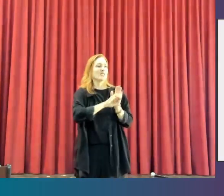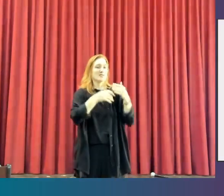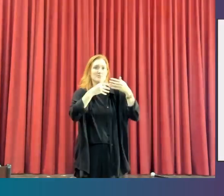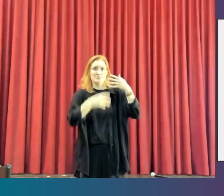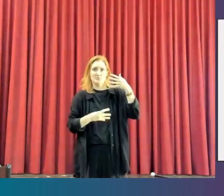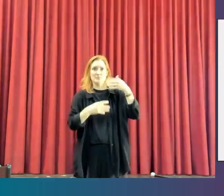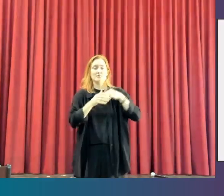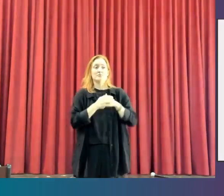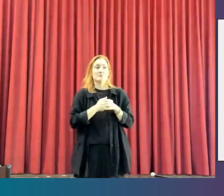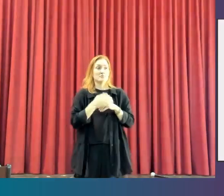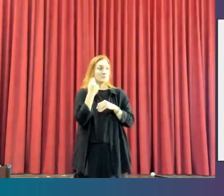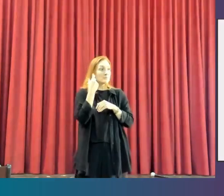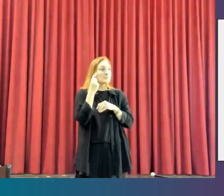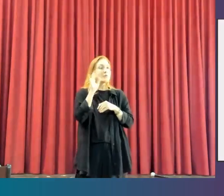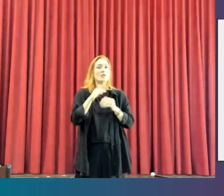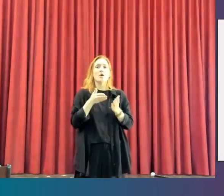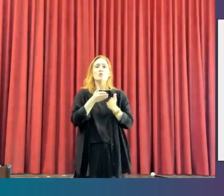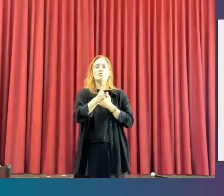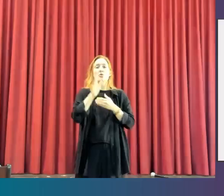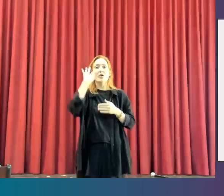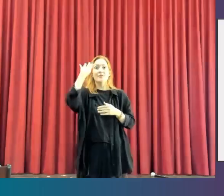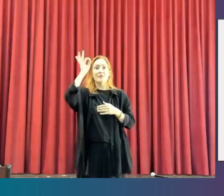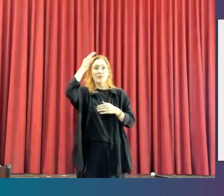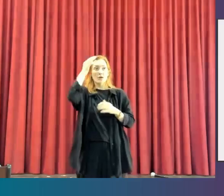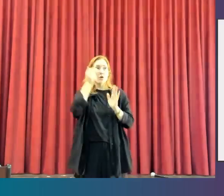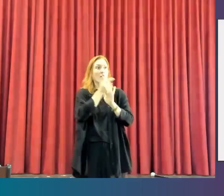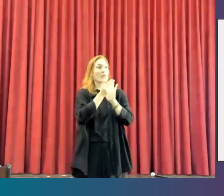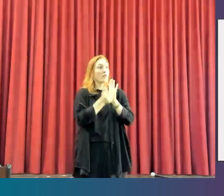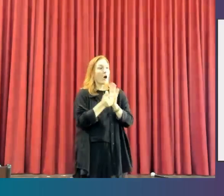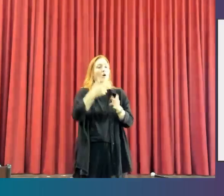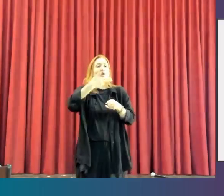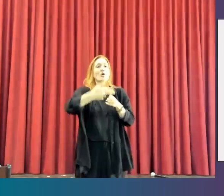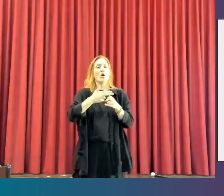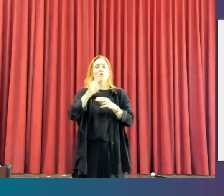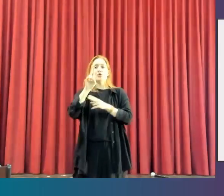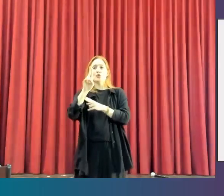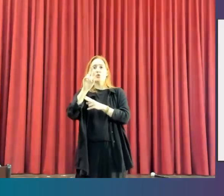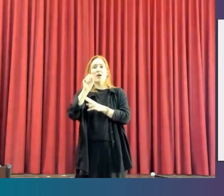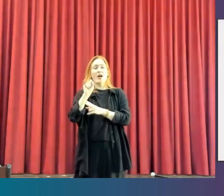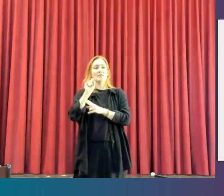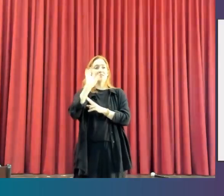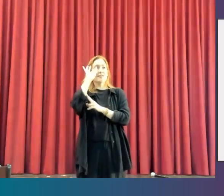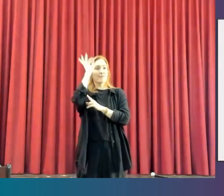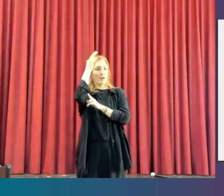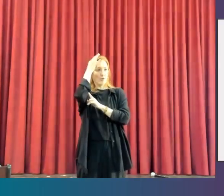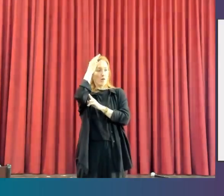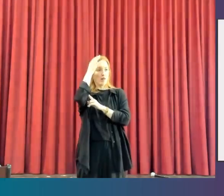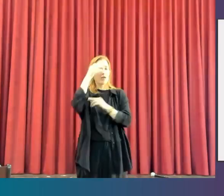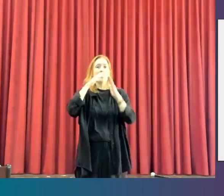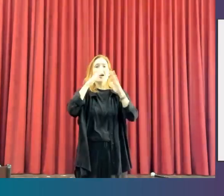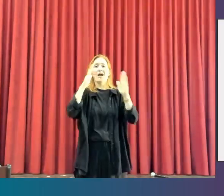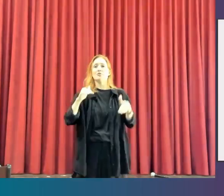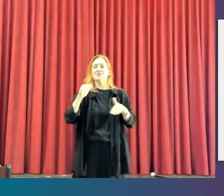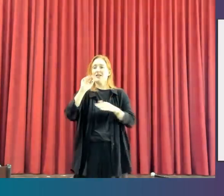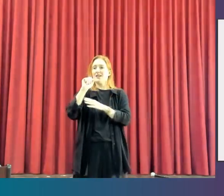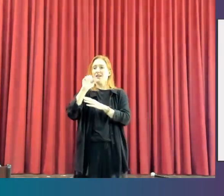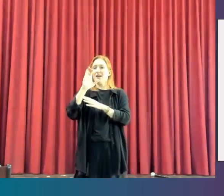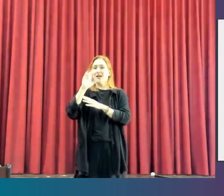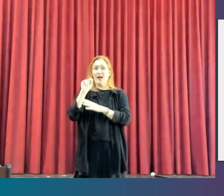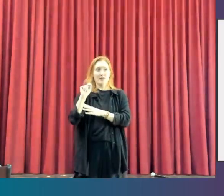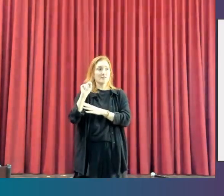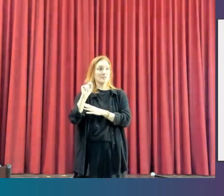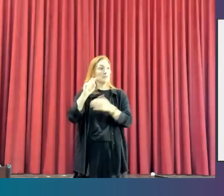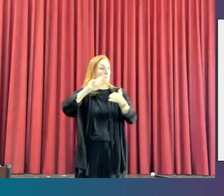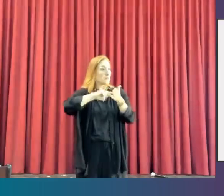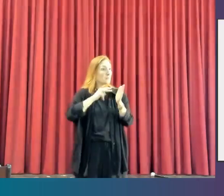through a federal law called the U.S. Fair Housing Act. And essentially, this means anywhere a tenant